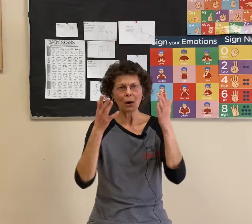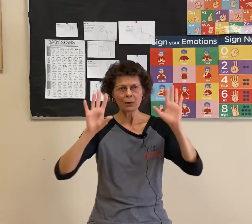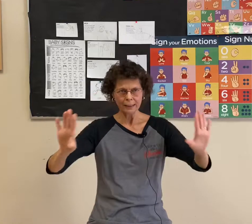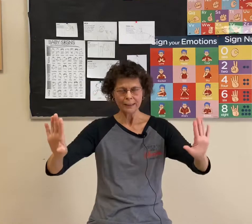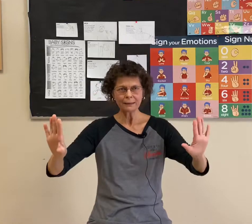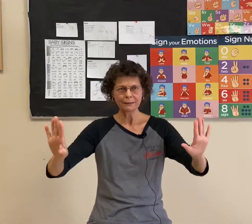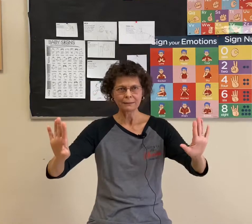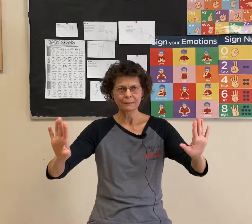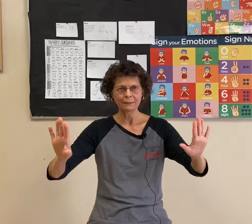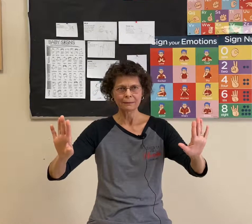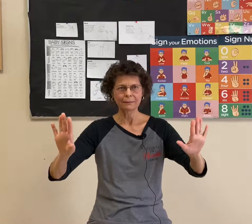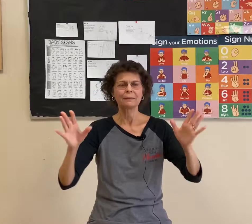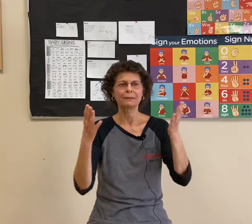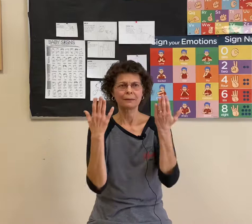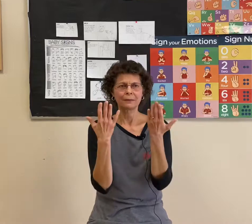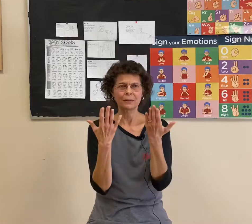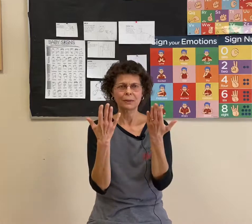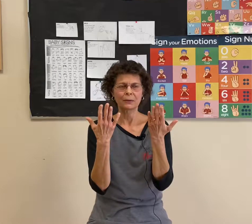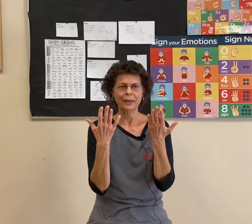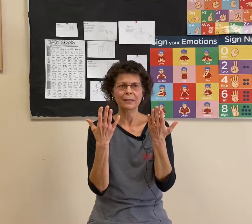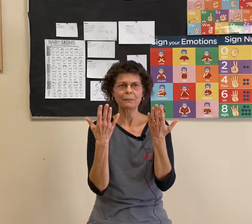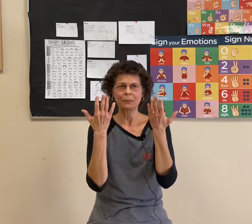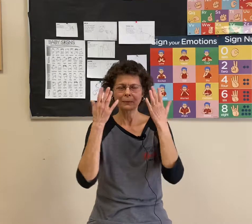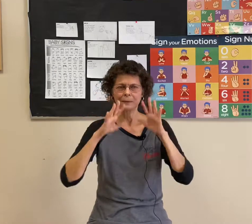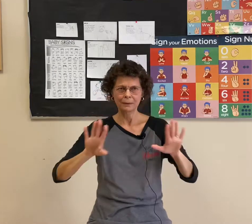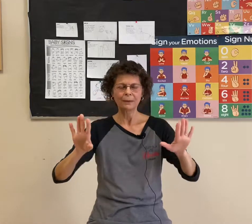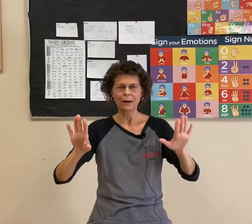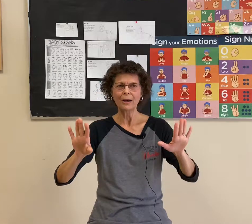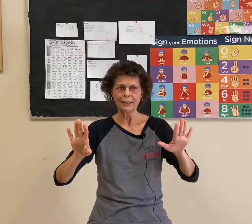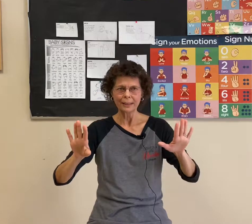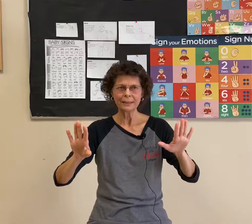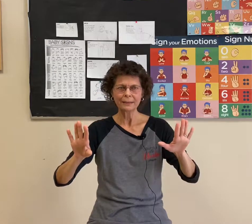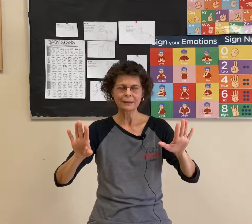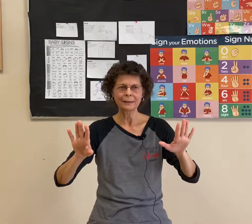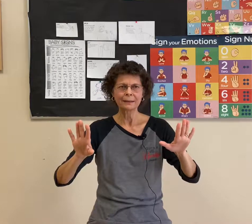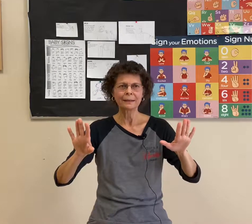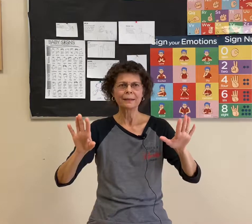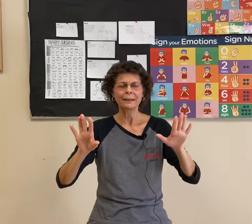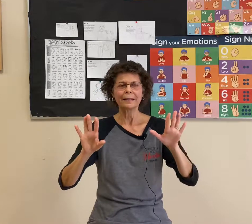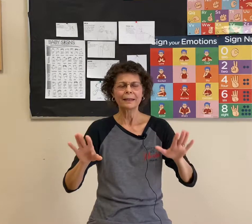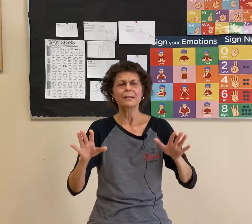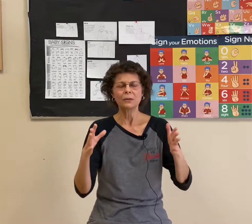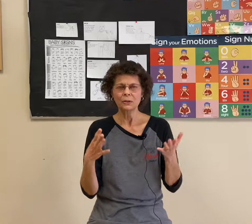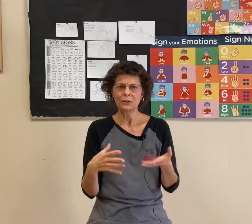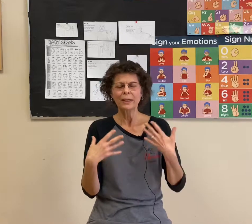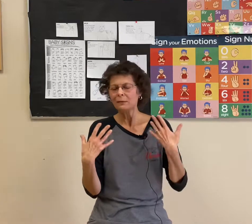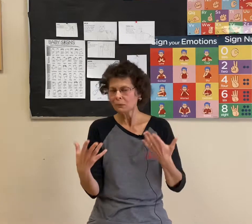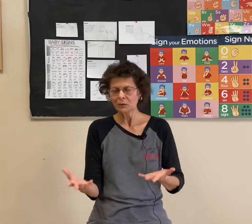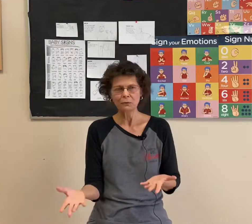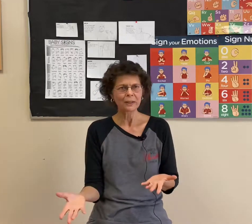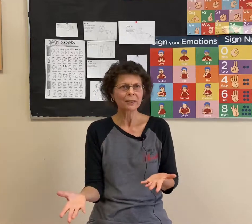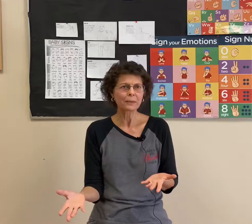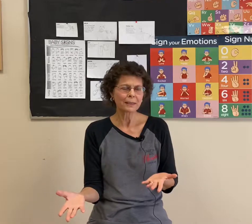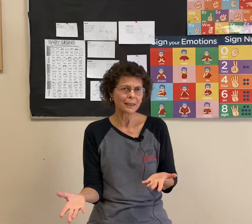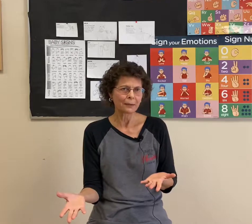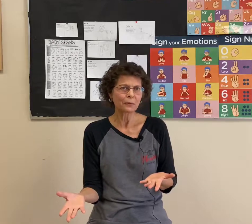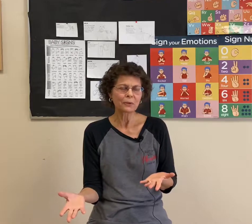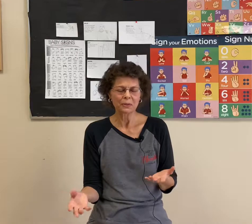done? So hands up, all done. And you can do that when you're feeding them at the table. You can see